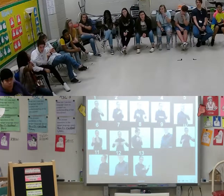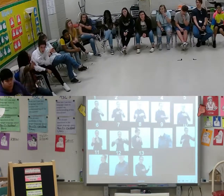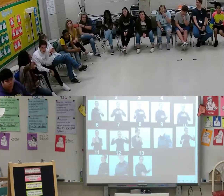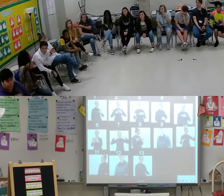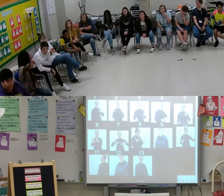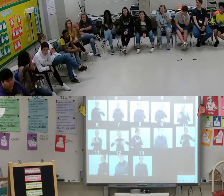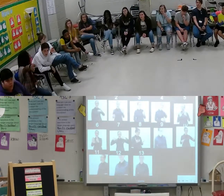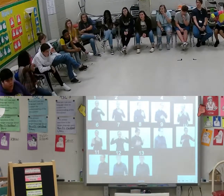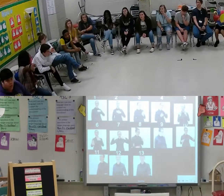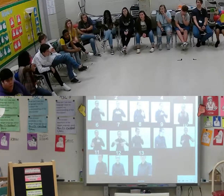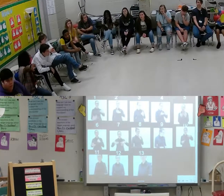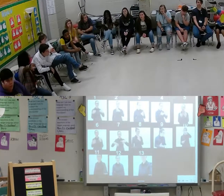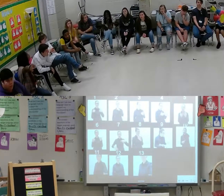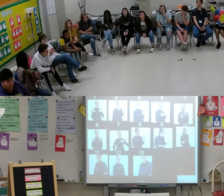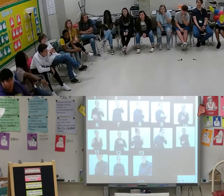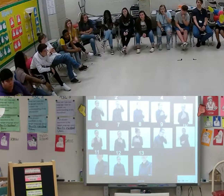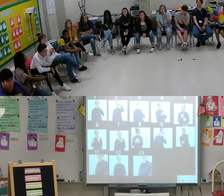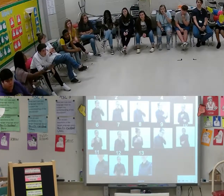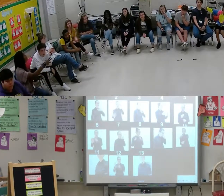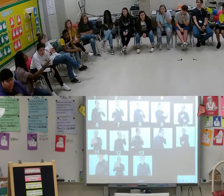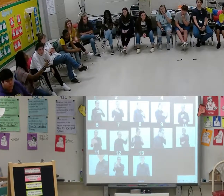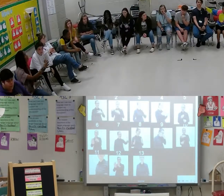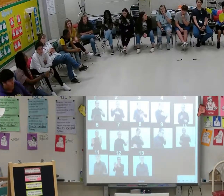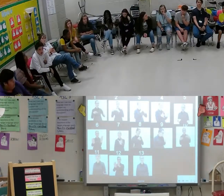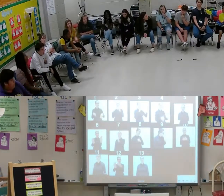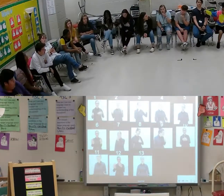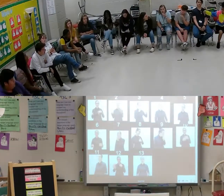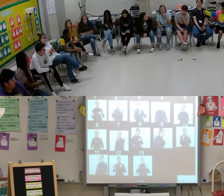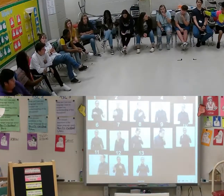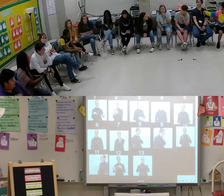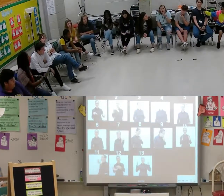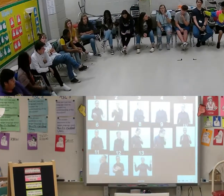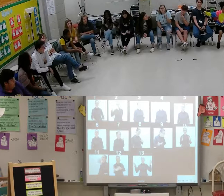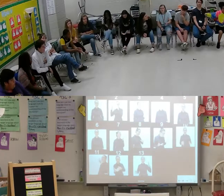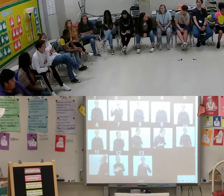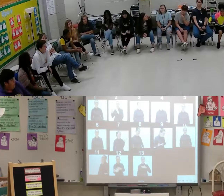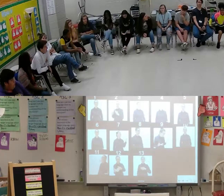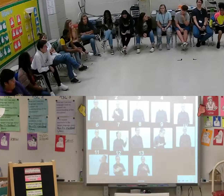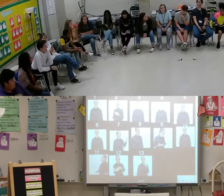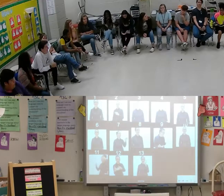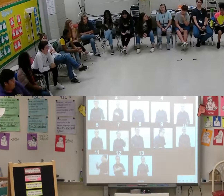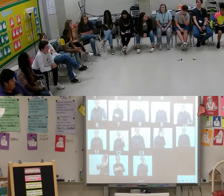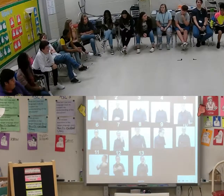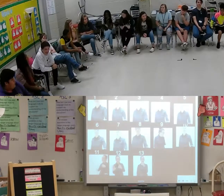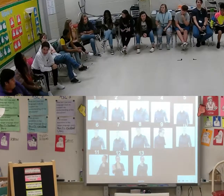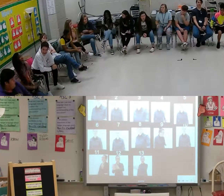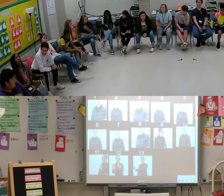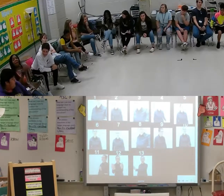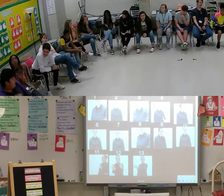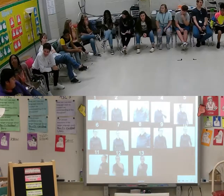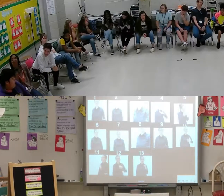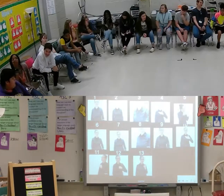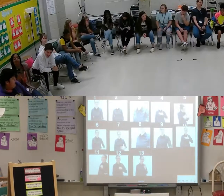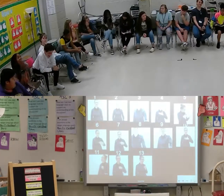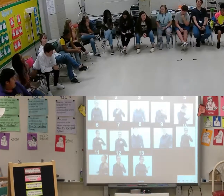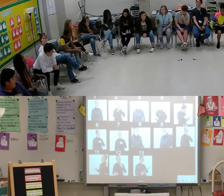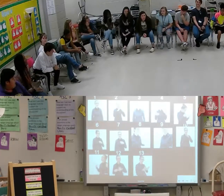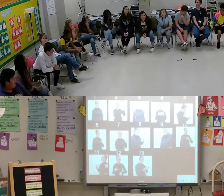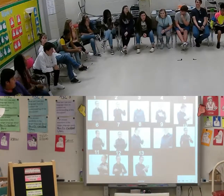10 should 4. be number 10 should be 4. number 2. Number 4. Number 4. Number 4. Yeah, number 4. You want me to move it? Yeah, you're moving. Yeah, go with it. It's